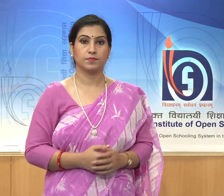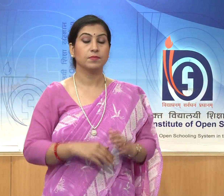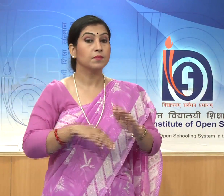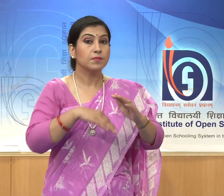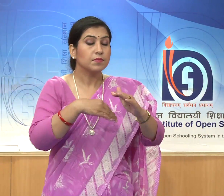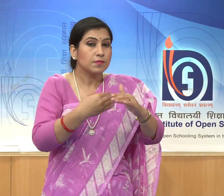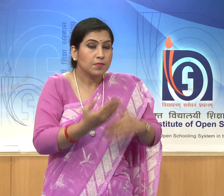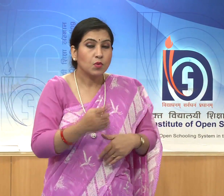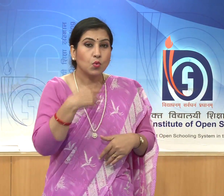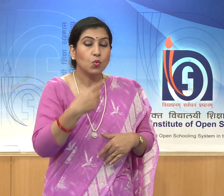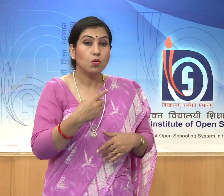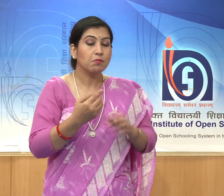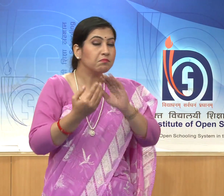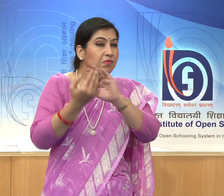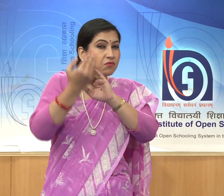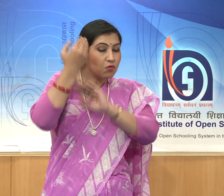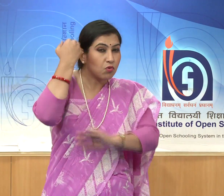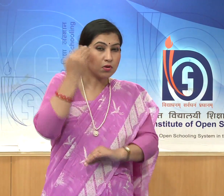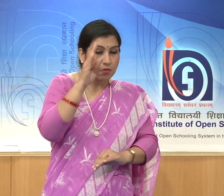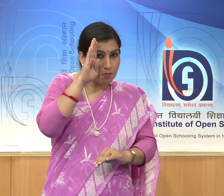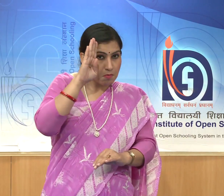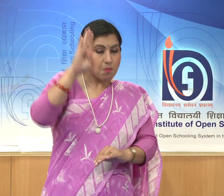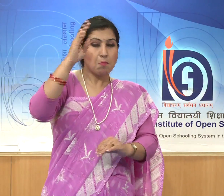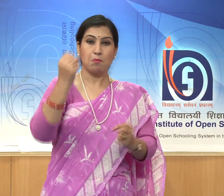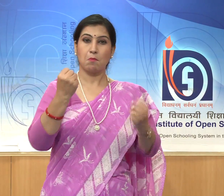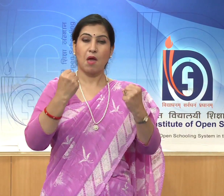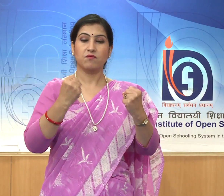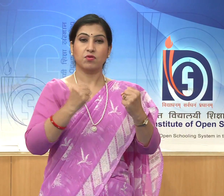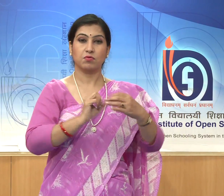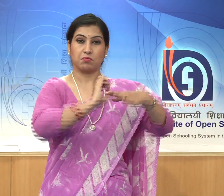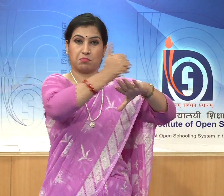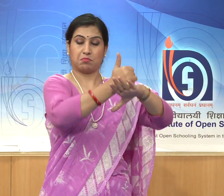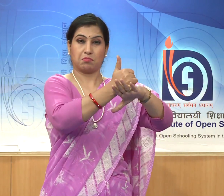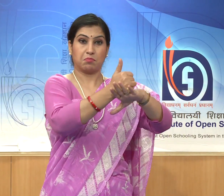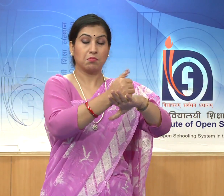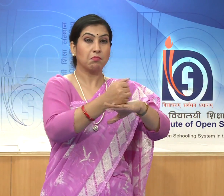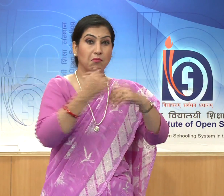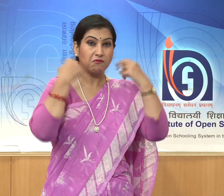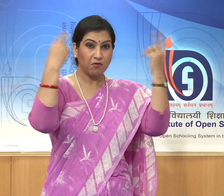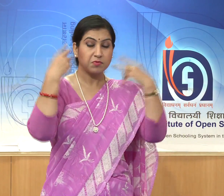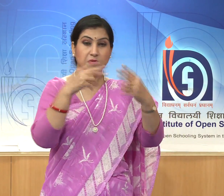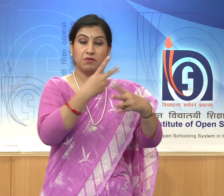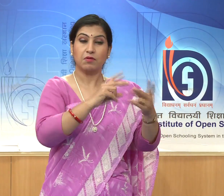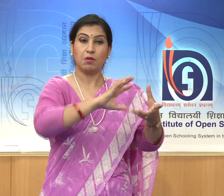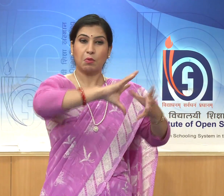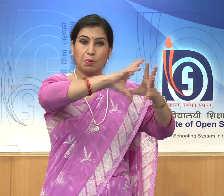After the decline of the powerful ruling dynasties in different